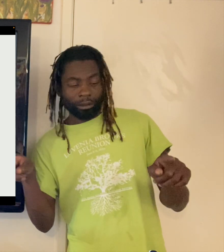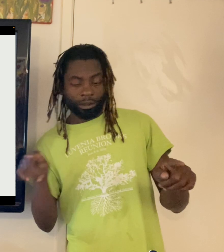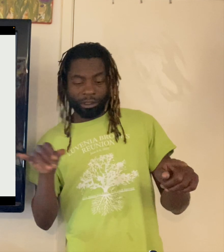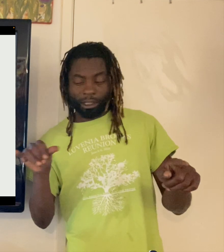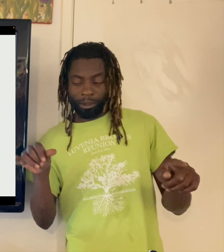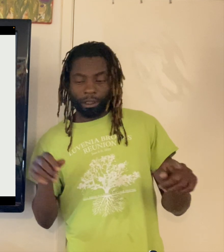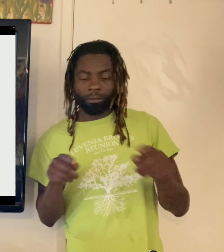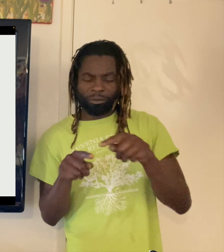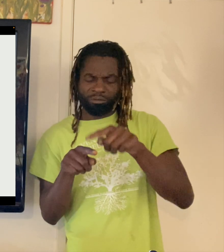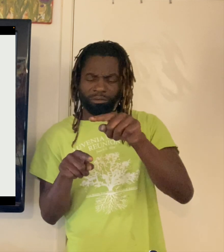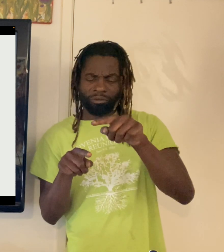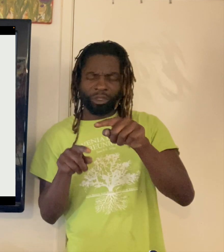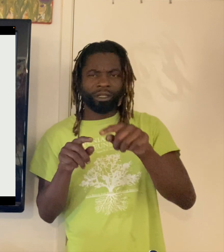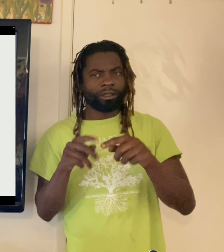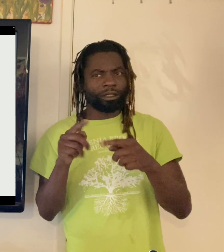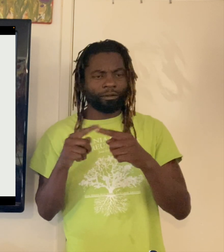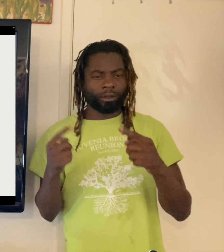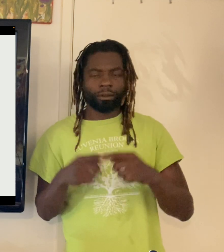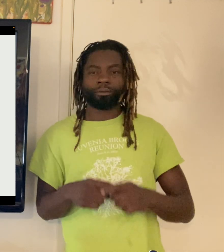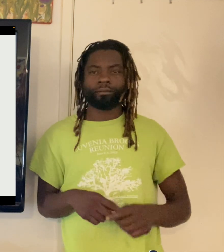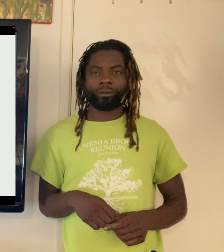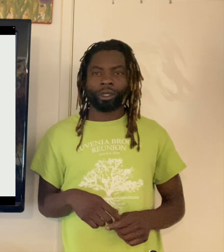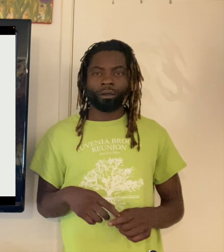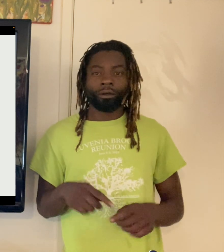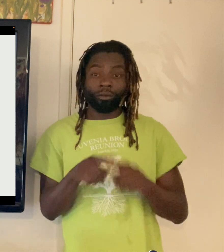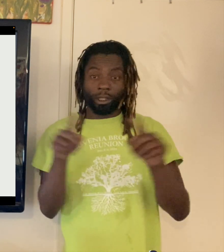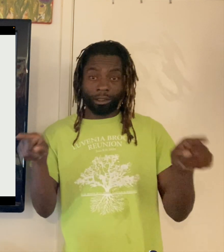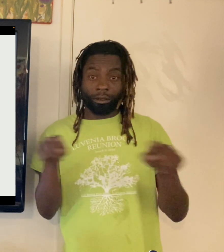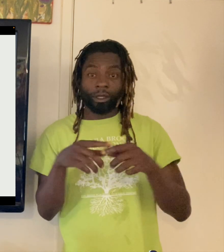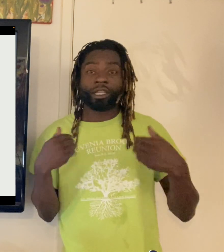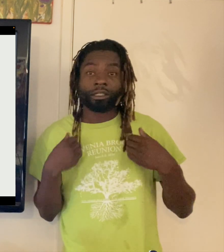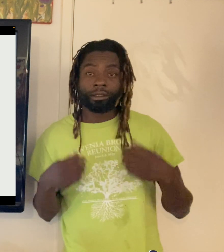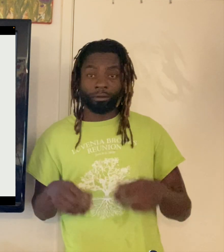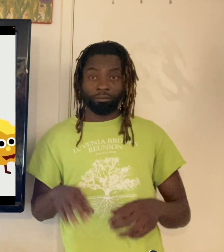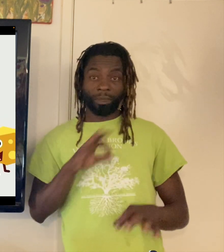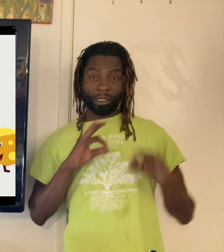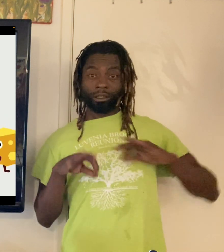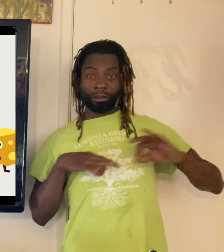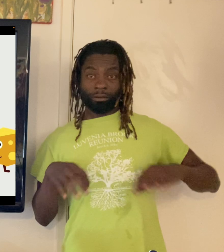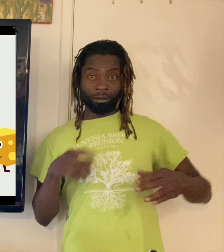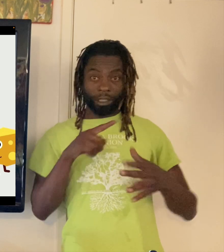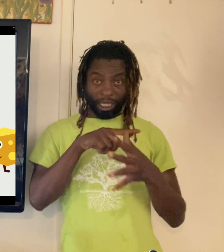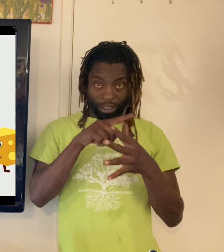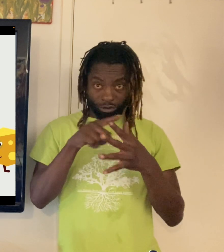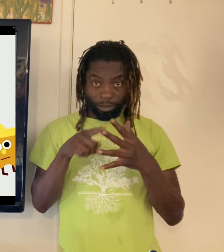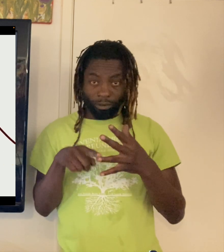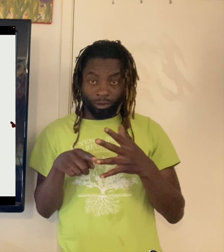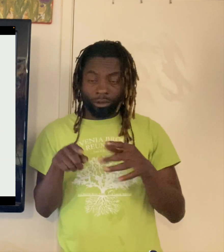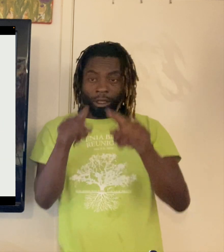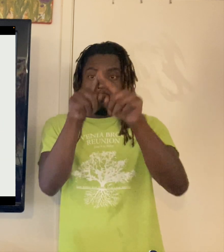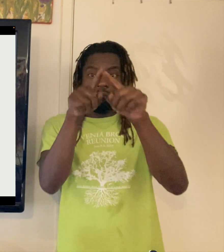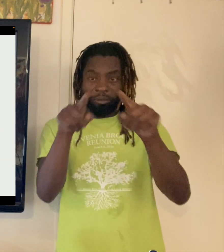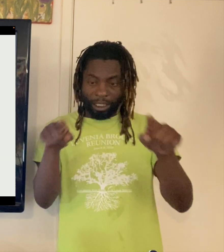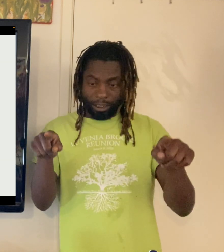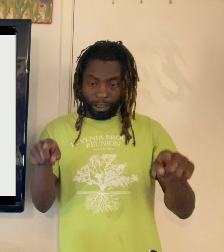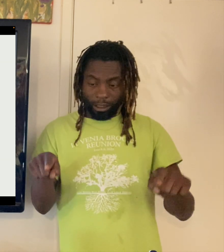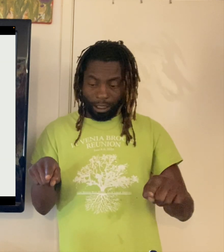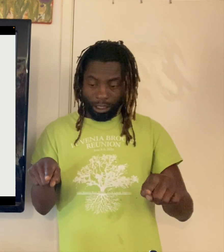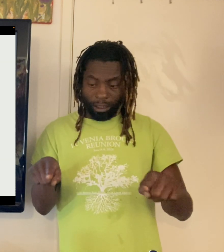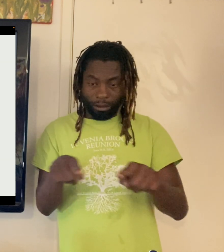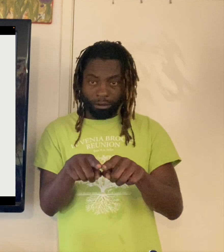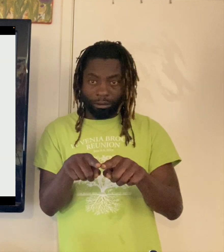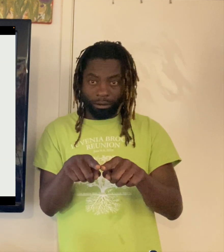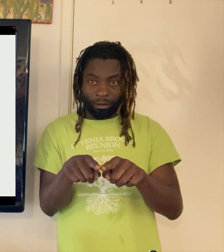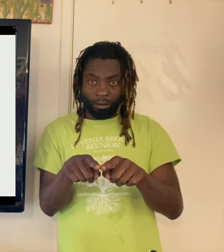not all the same length. And rectangle has spots. Ha! Spots. Attributes. And